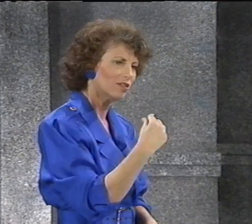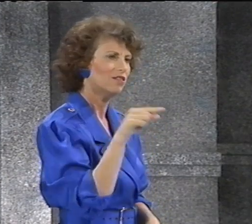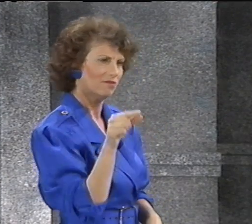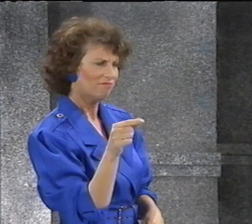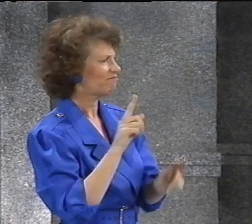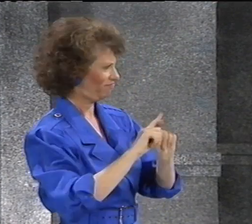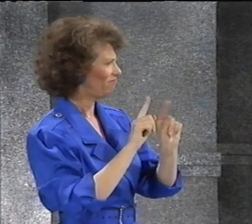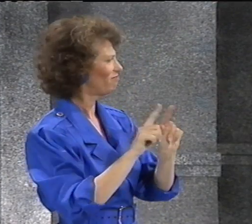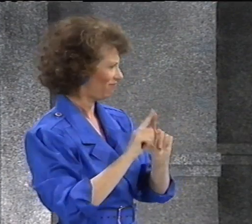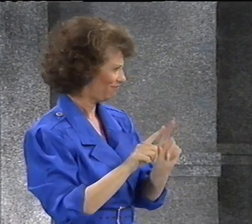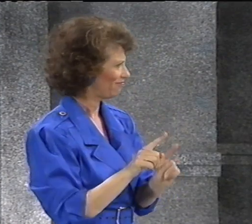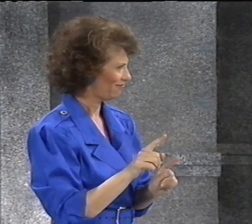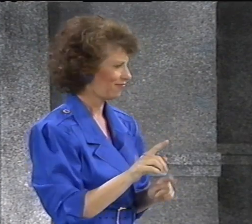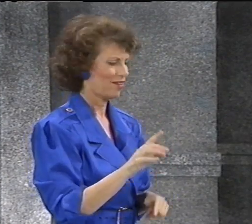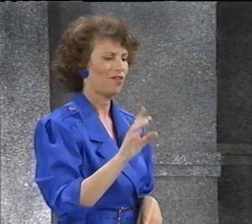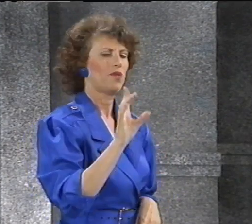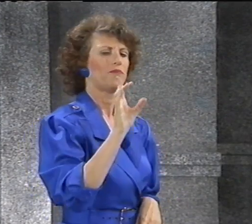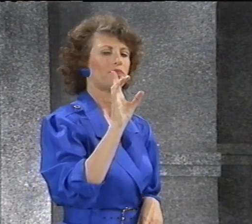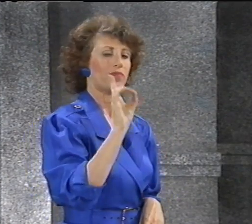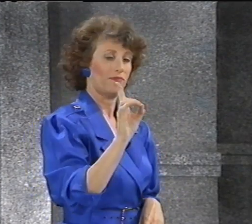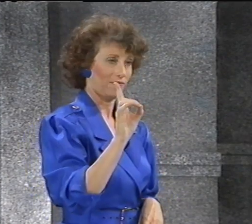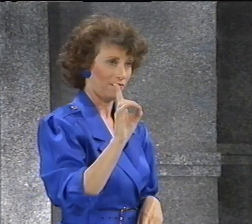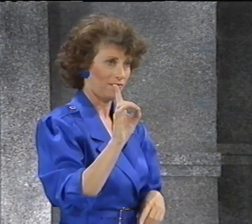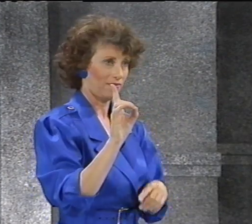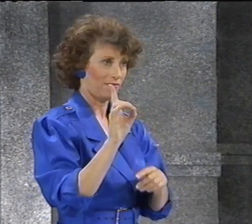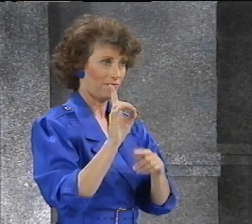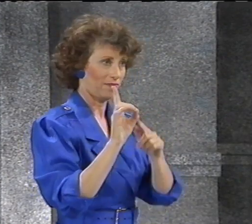will see different G hand shapes used by deaf people.